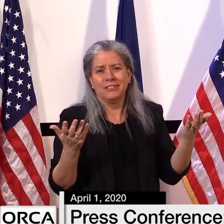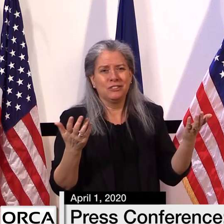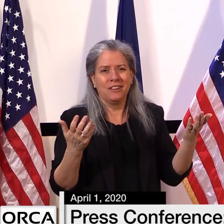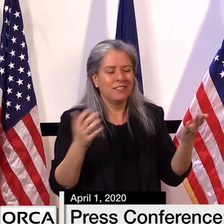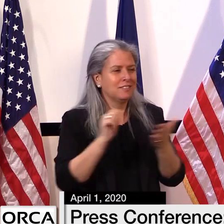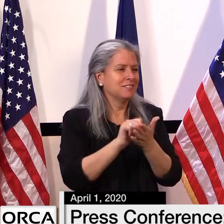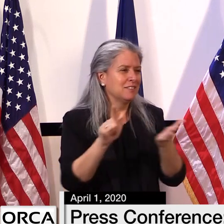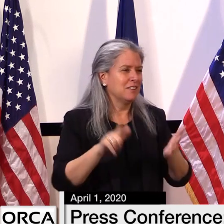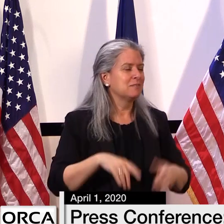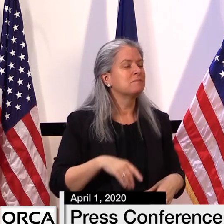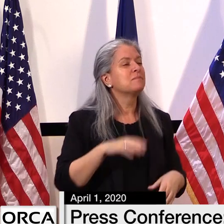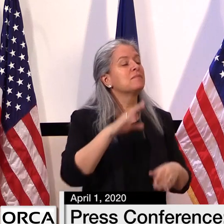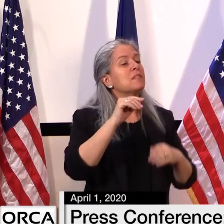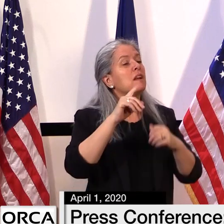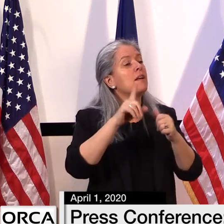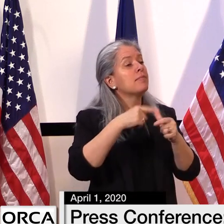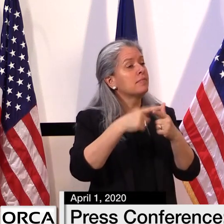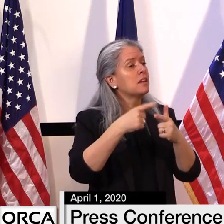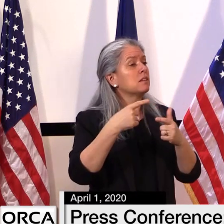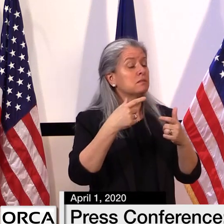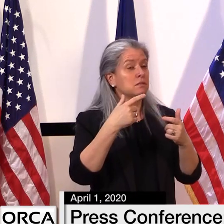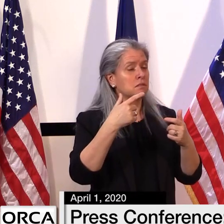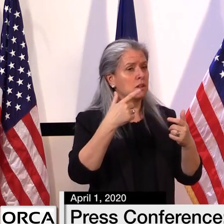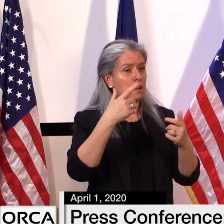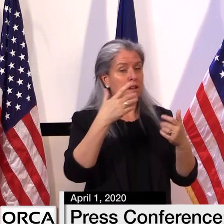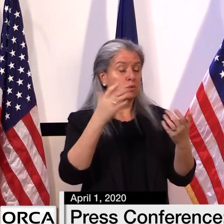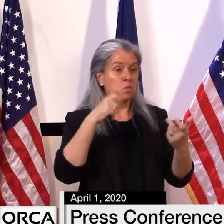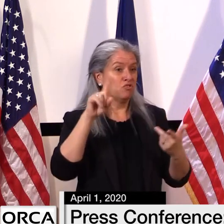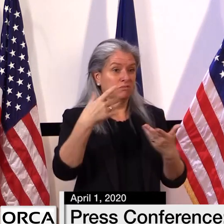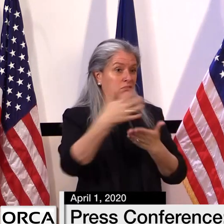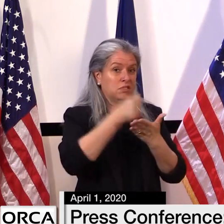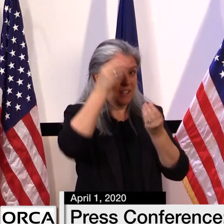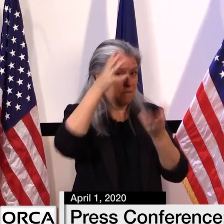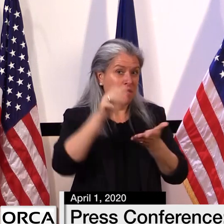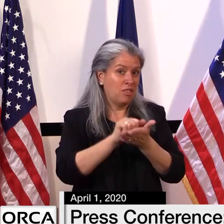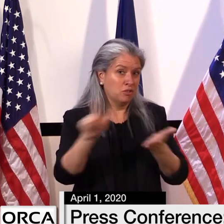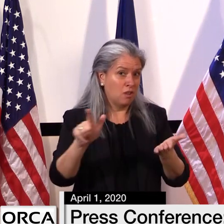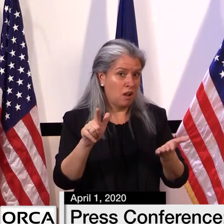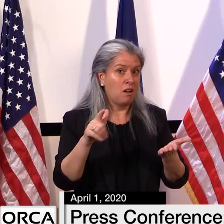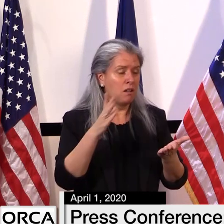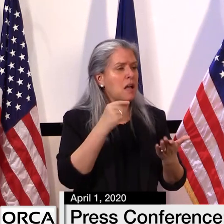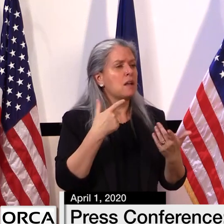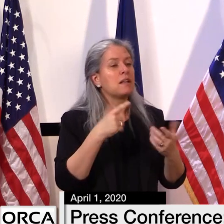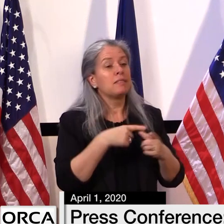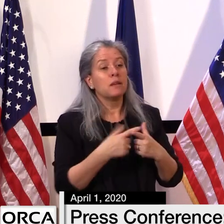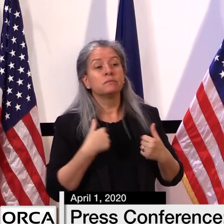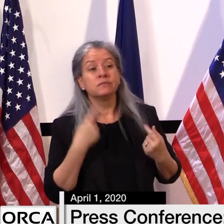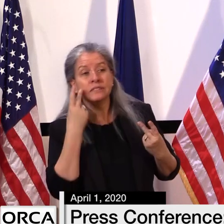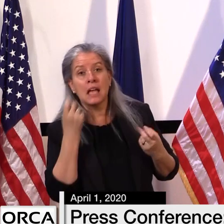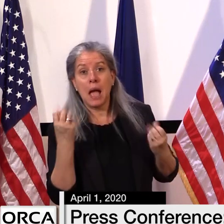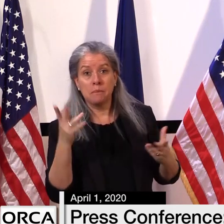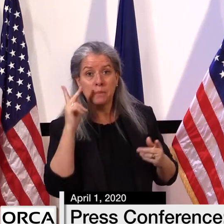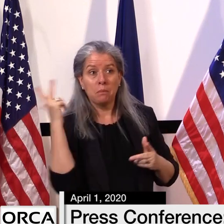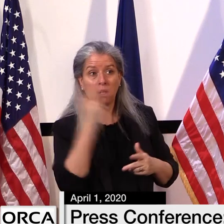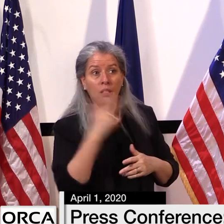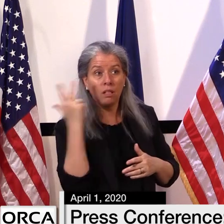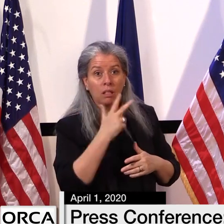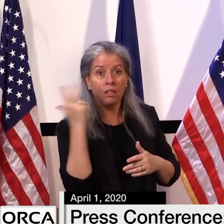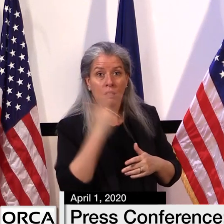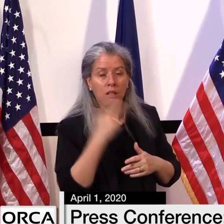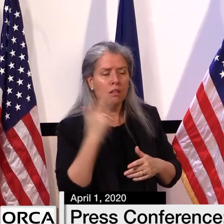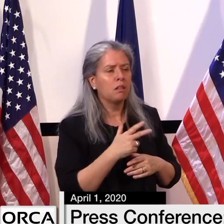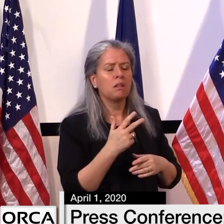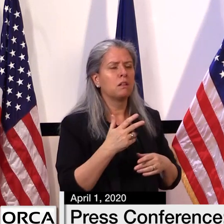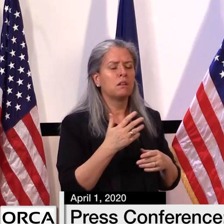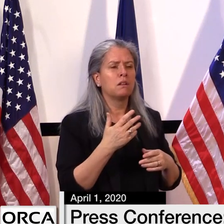And then we'll react accordingly, depending on what we see and how many are in and out and so forth. Obviously, we